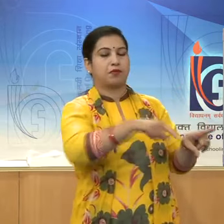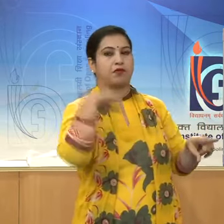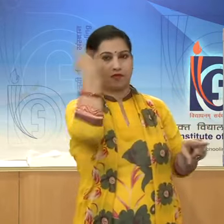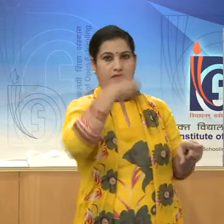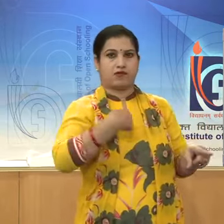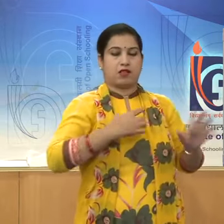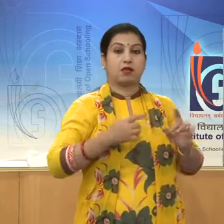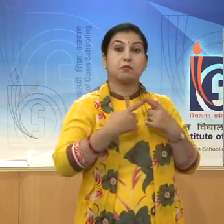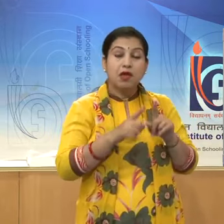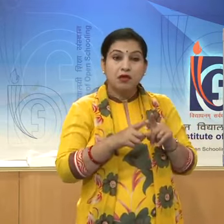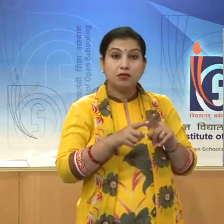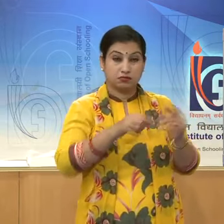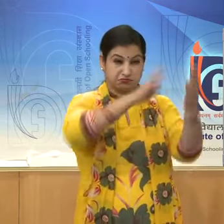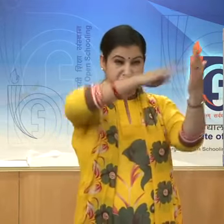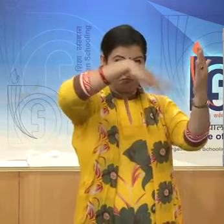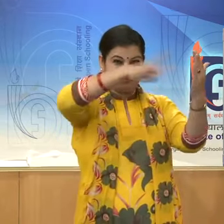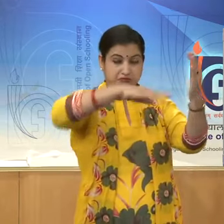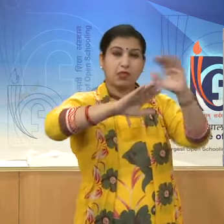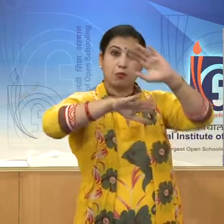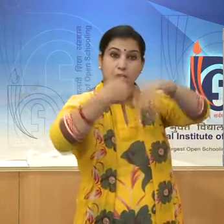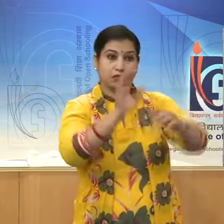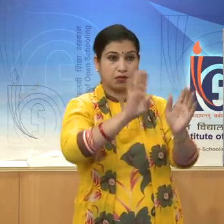But the varnish was removed